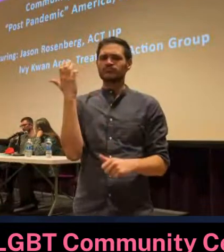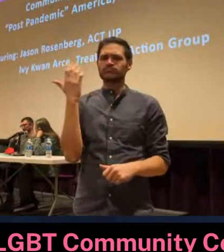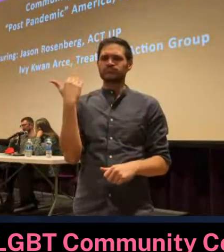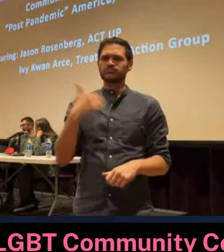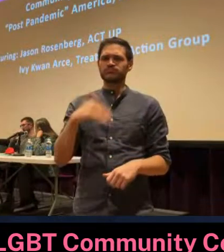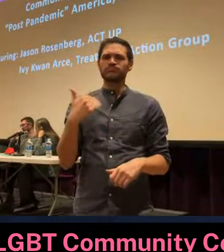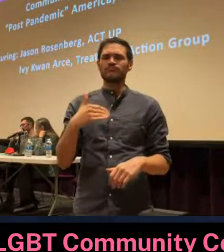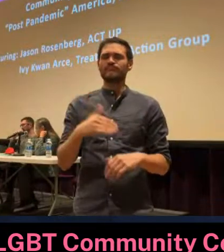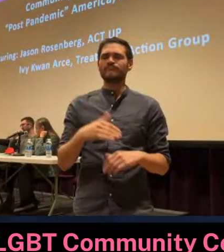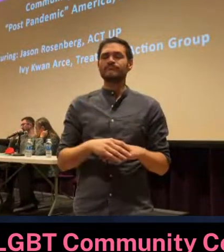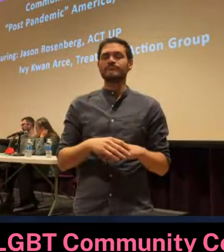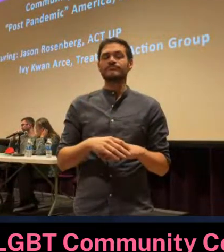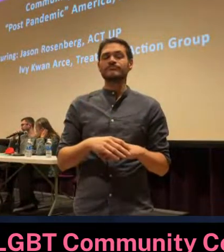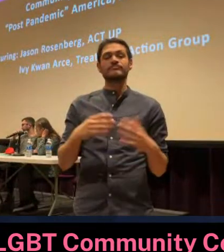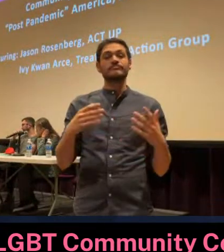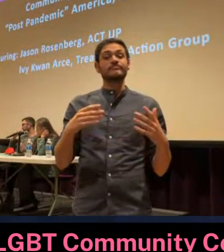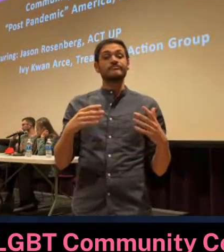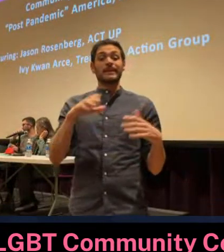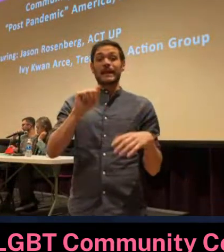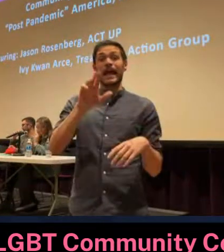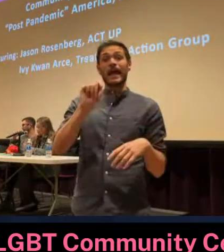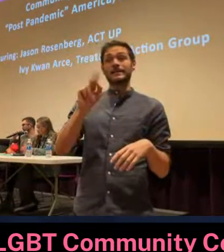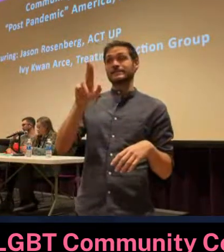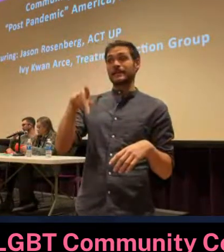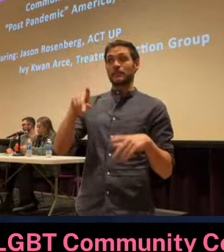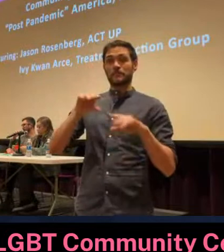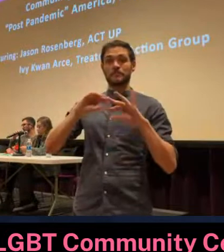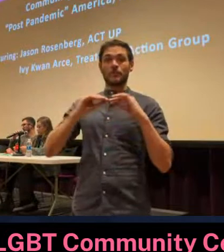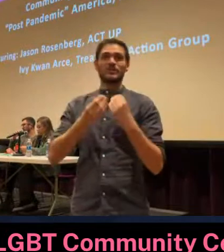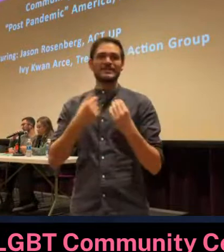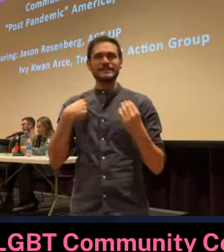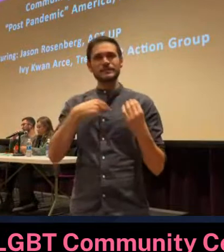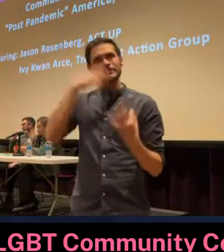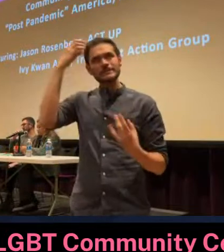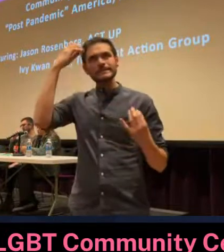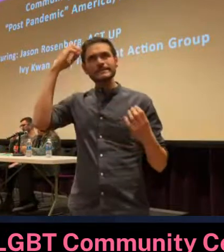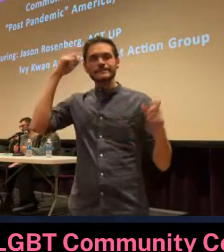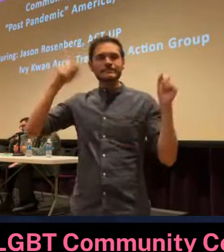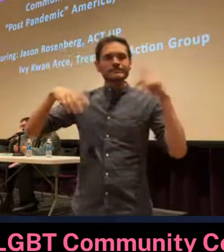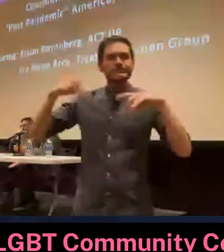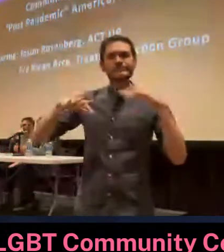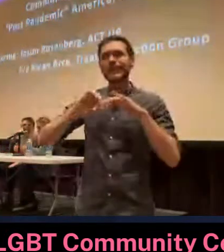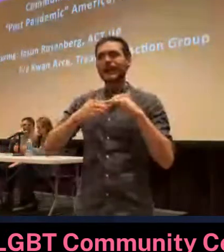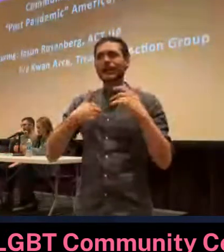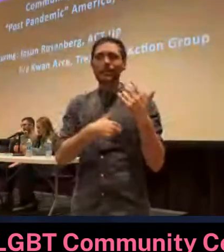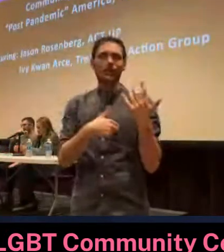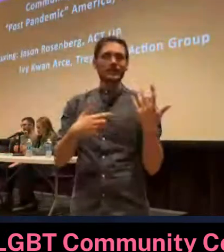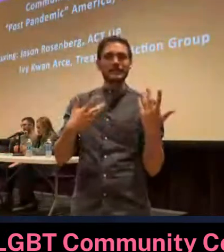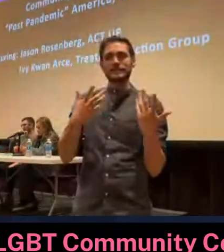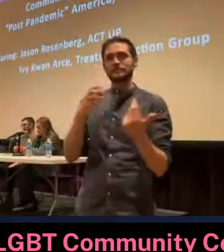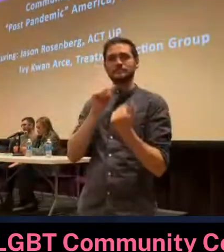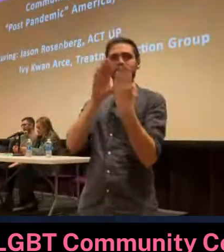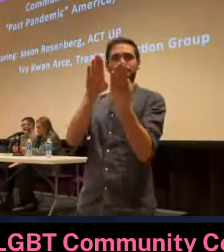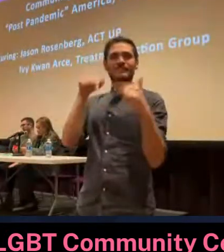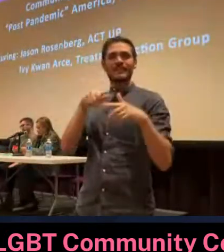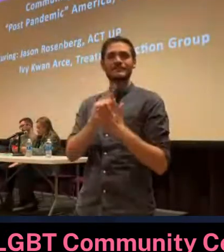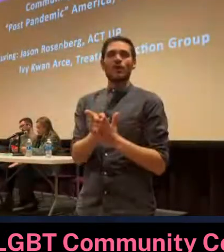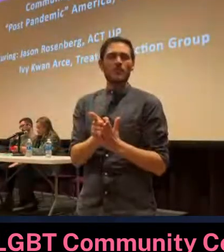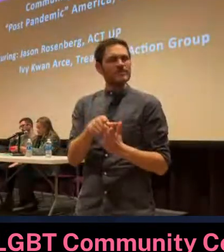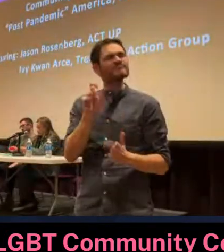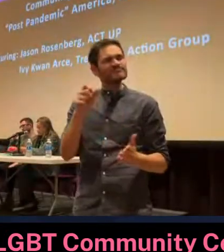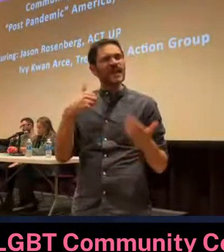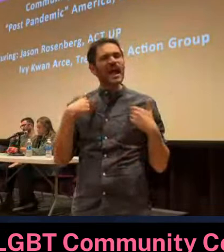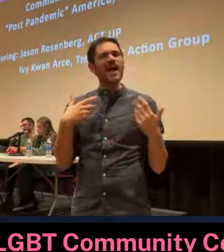UP, we thought about how do we meet this moment. There's a lot of mutual aid happening, but not enough